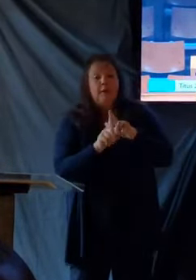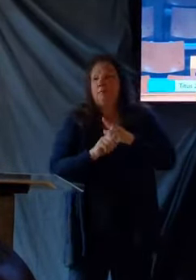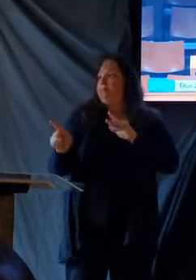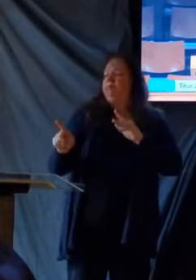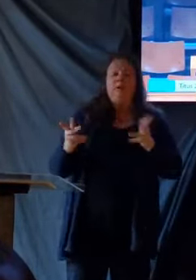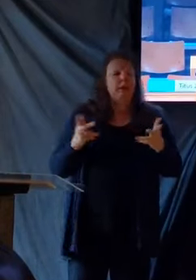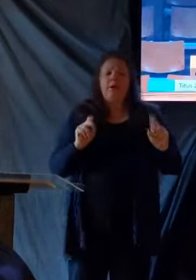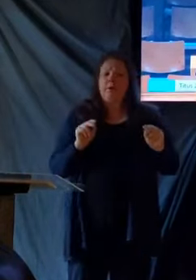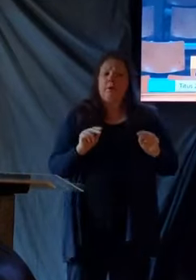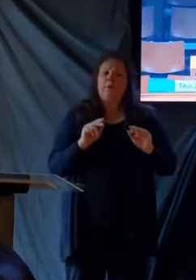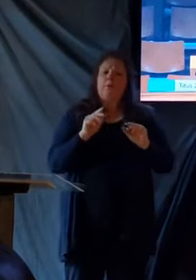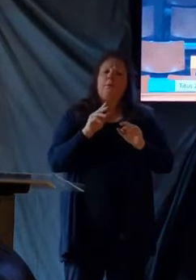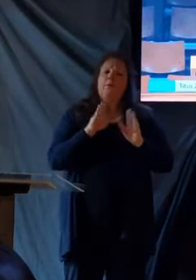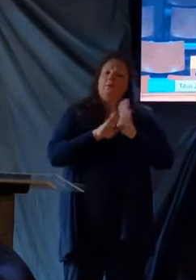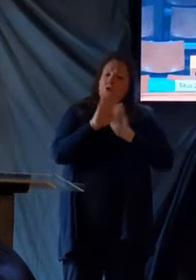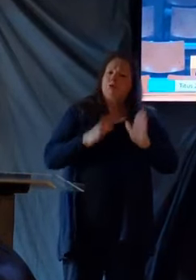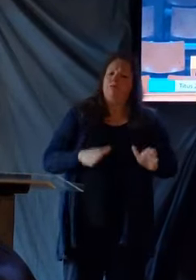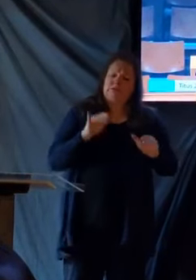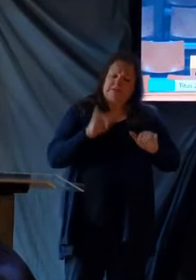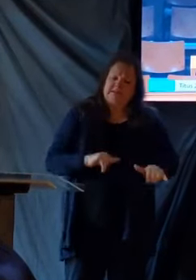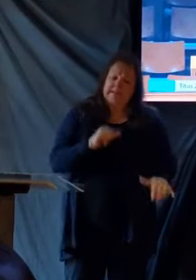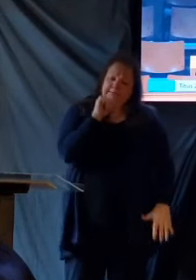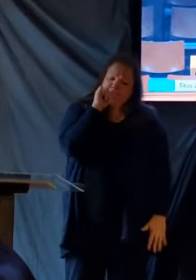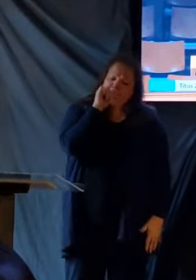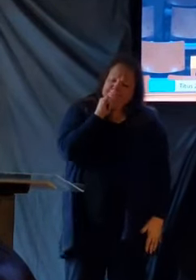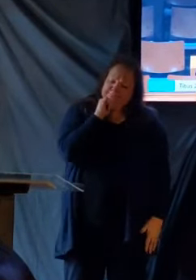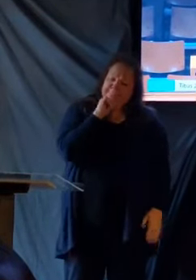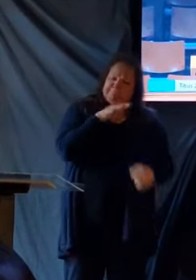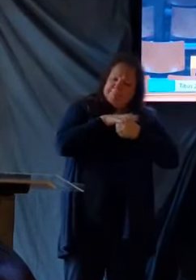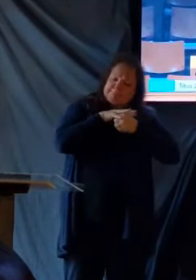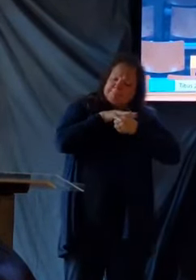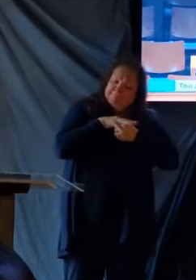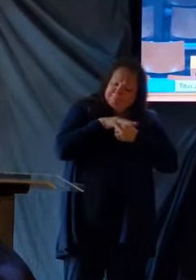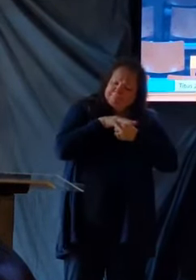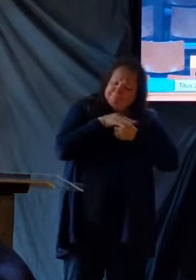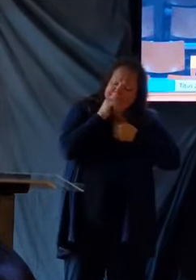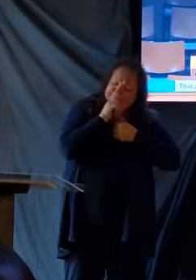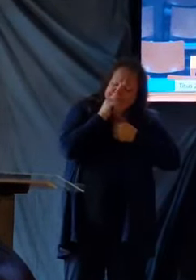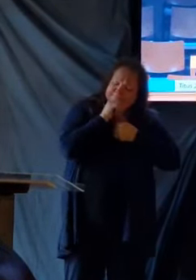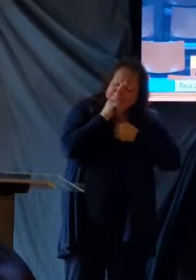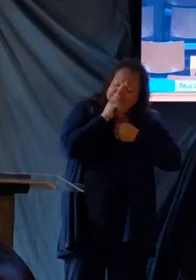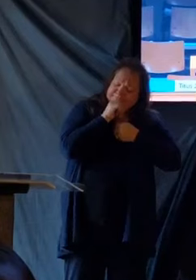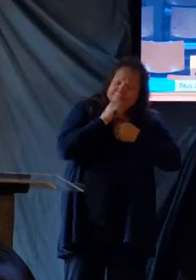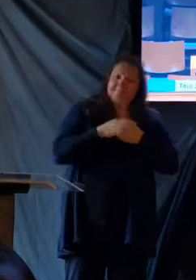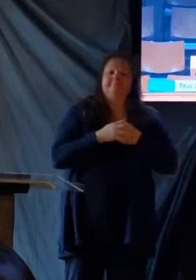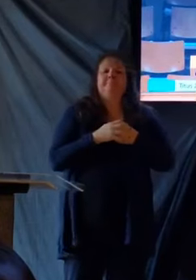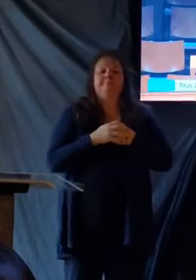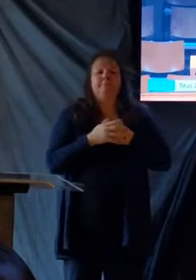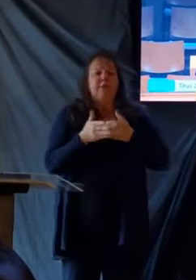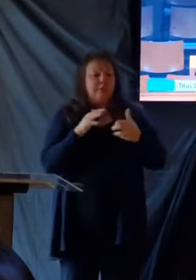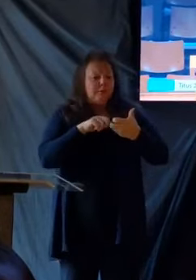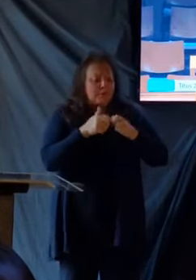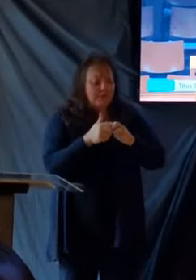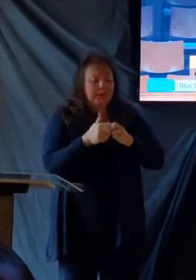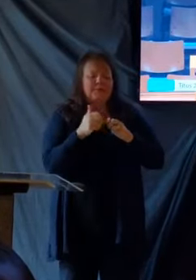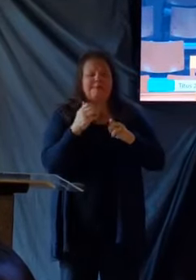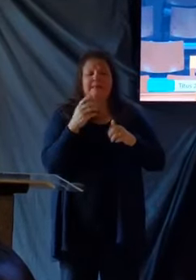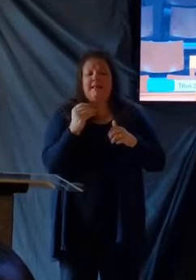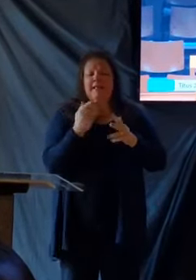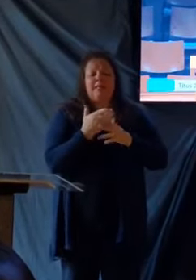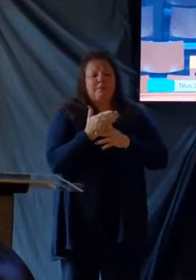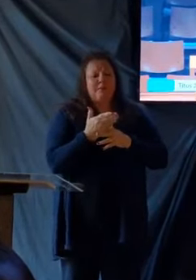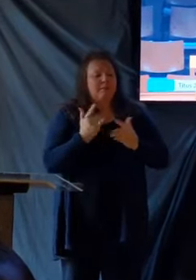mature person who can manifest stability in the heat of conflict under the pressures